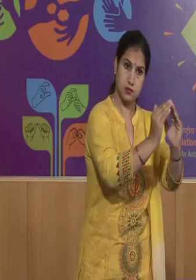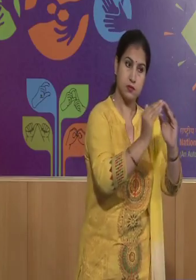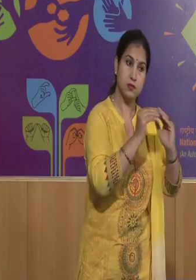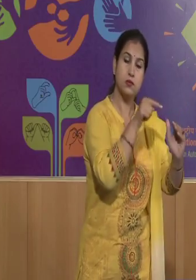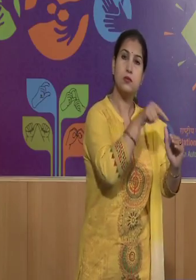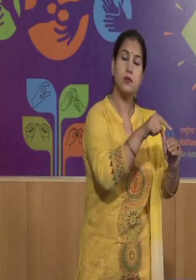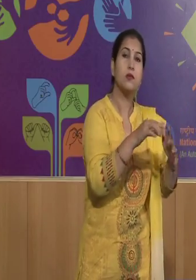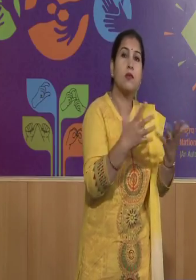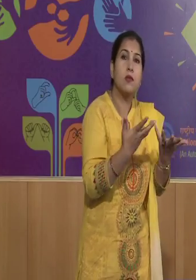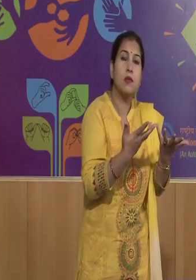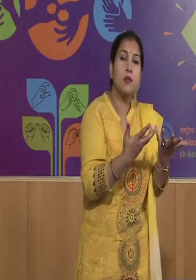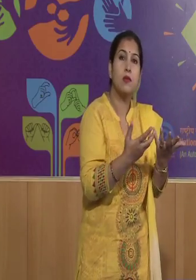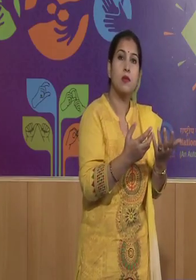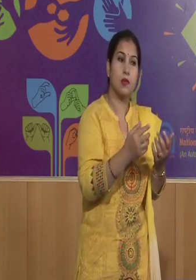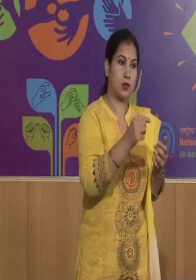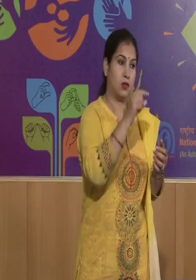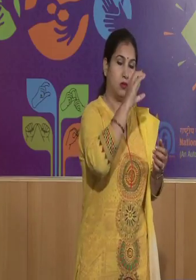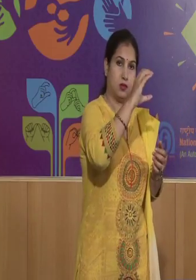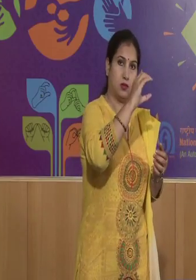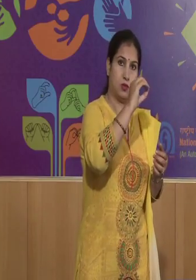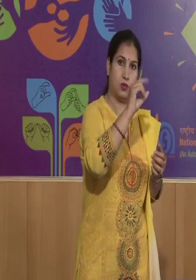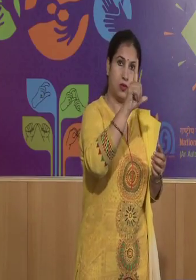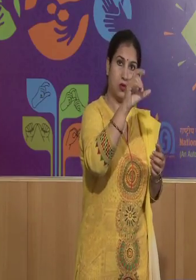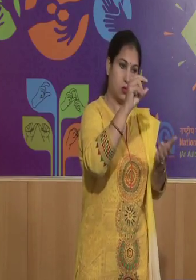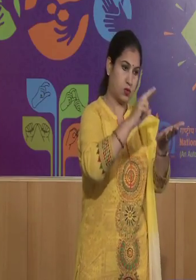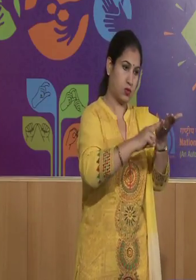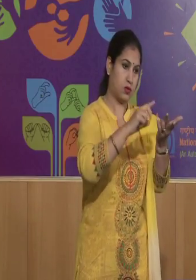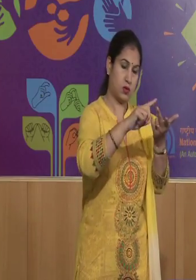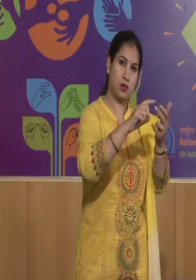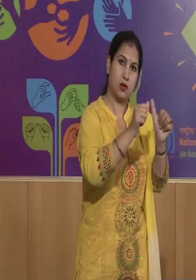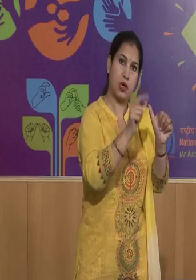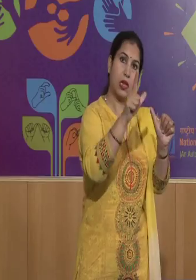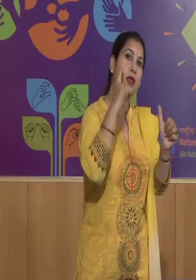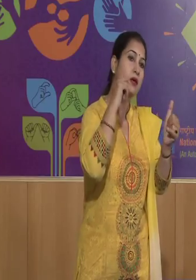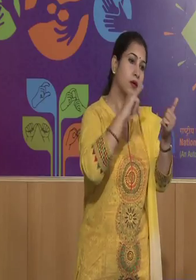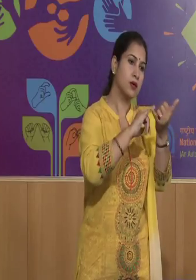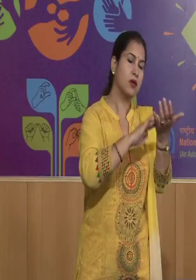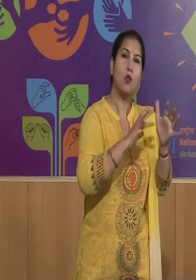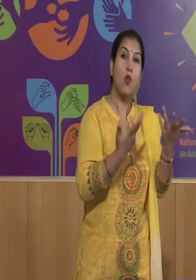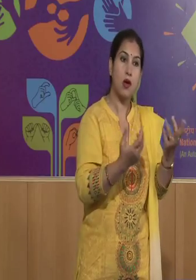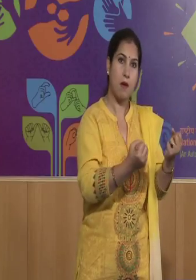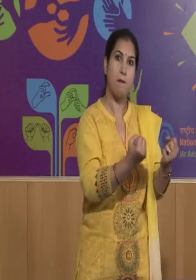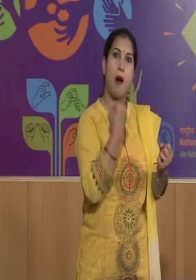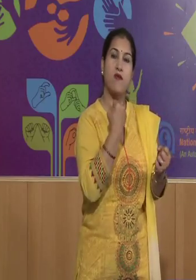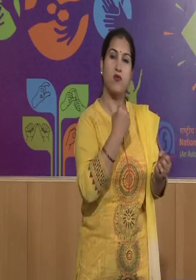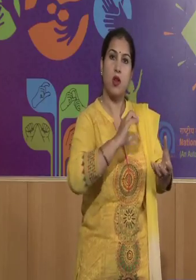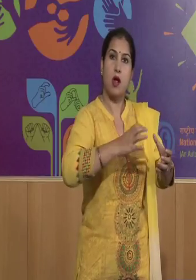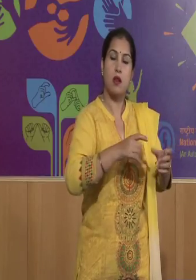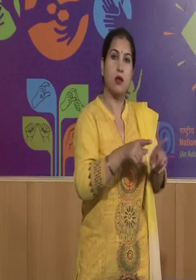was the policy of powerful and rich nation of the world holding control